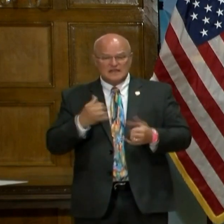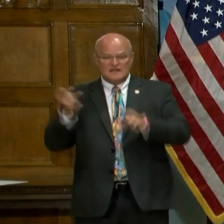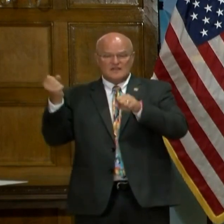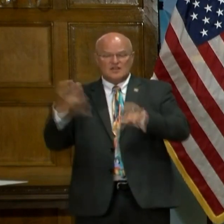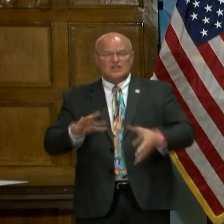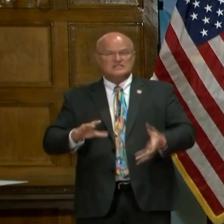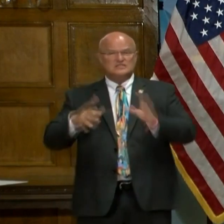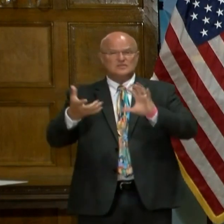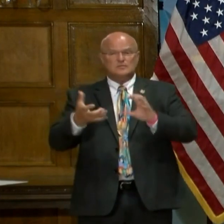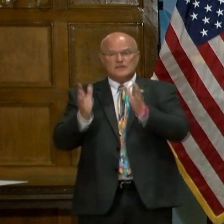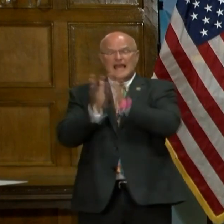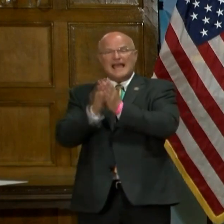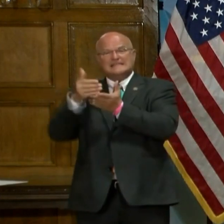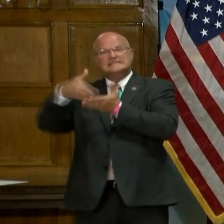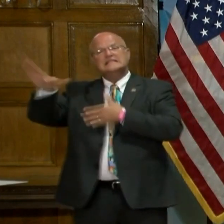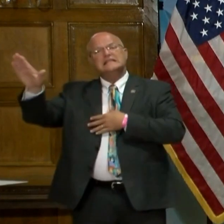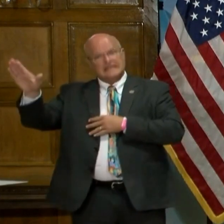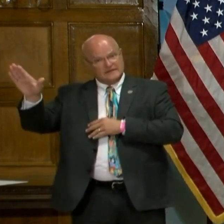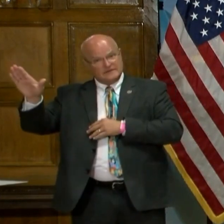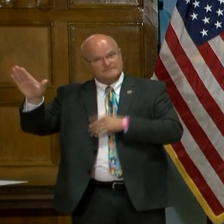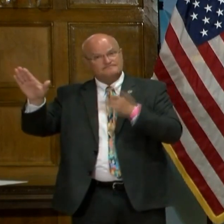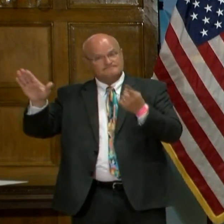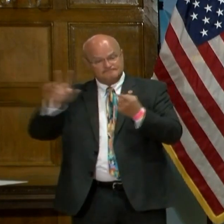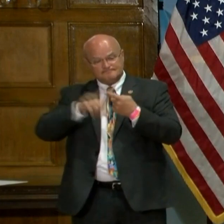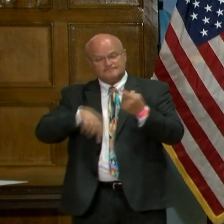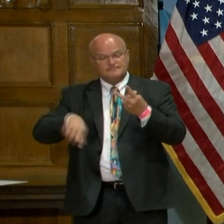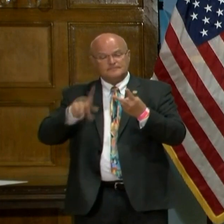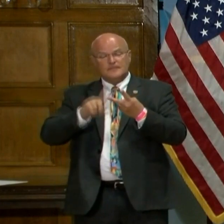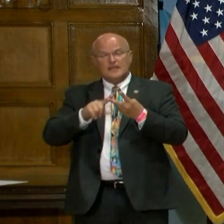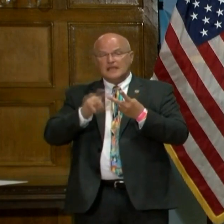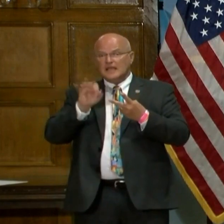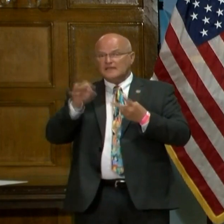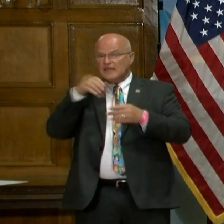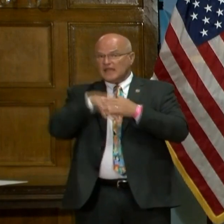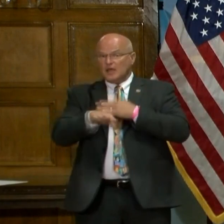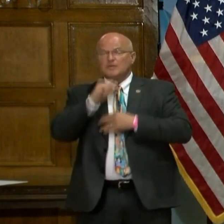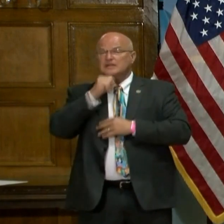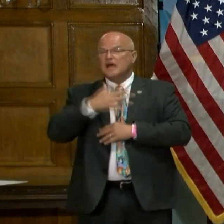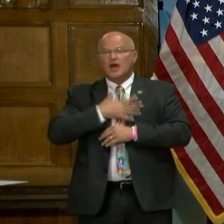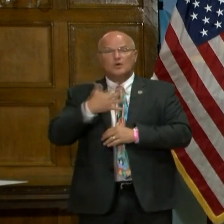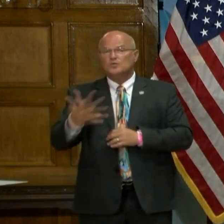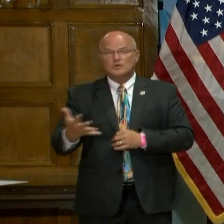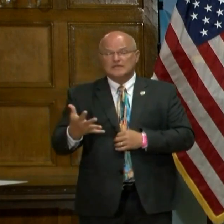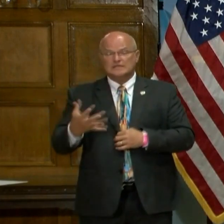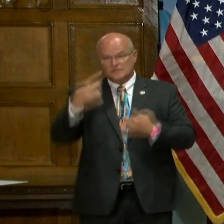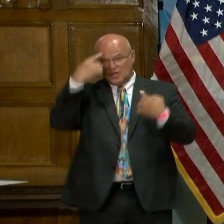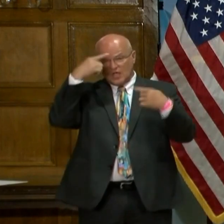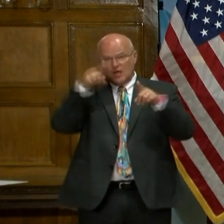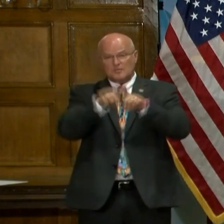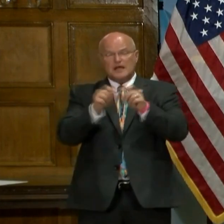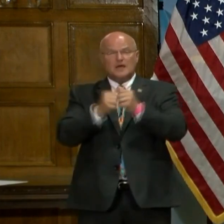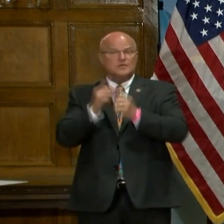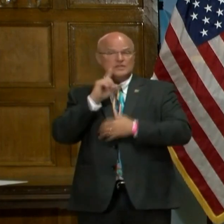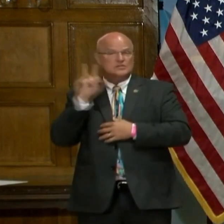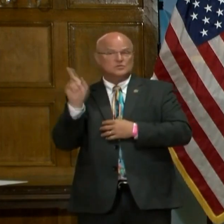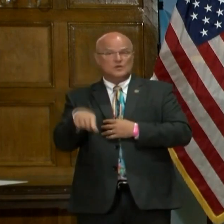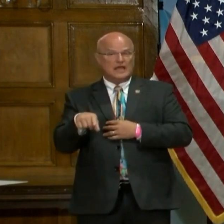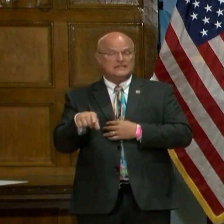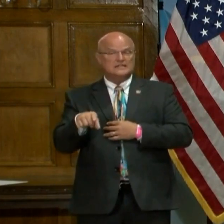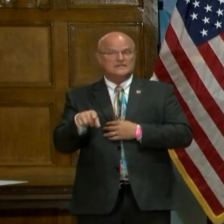causing a disturbance, they're asked to leave. Well, if they come in and they're not willing to comply with the